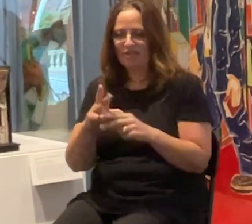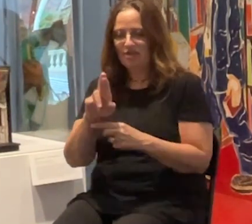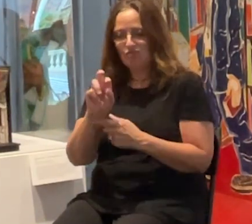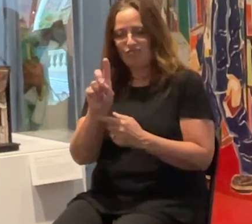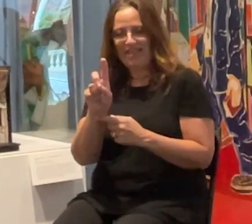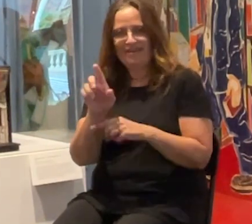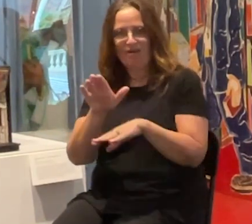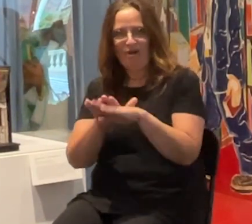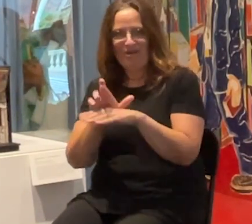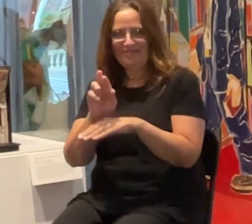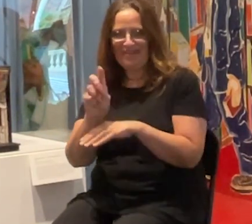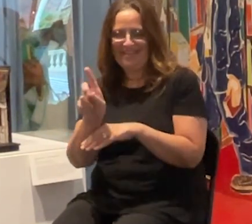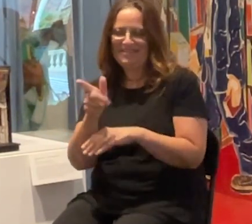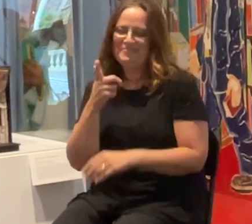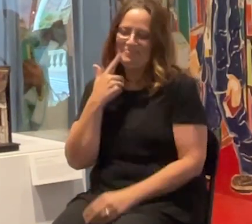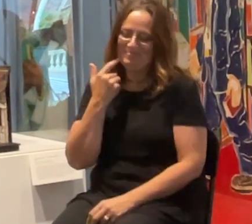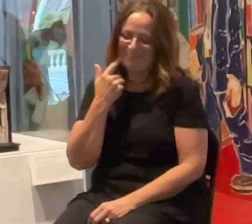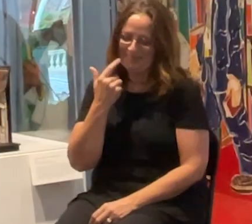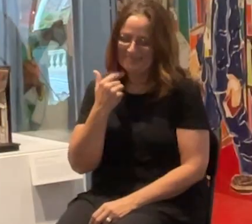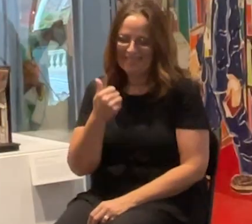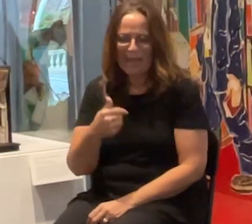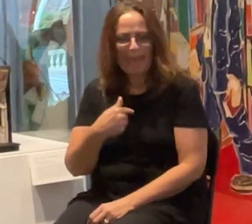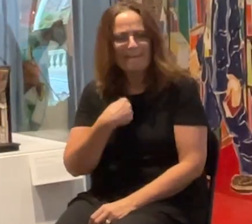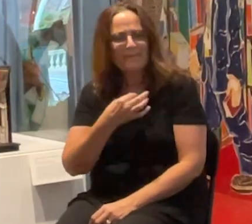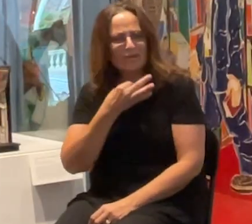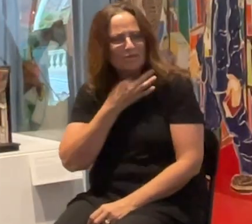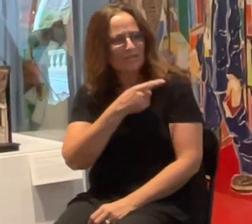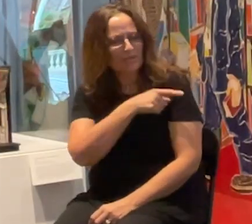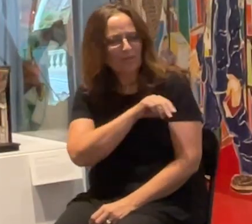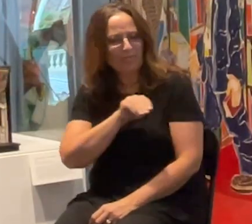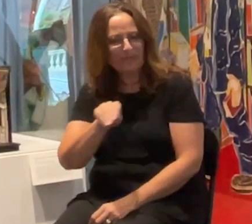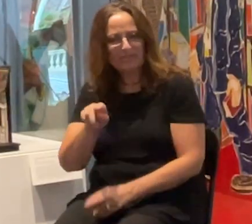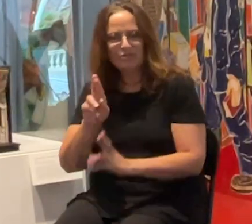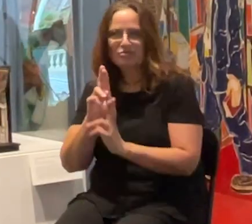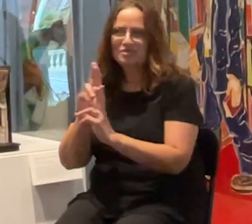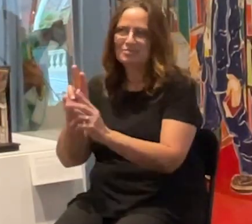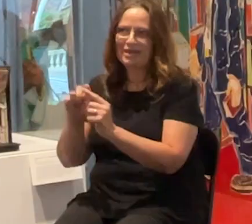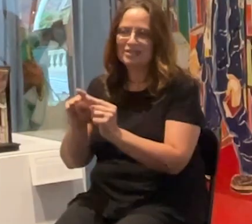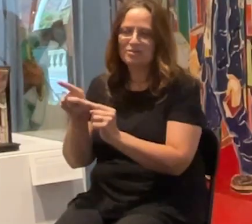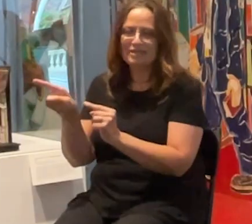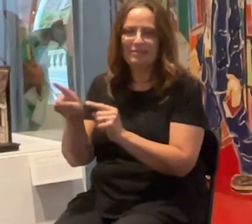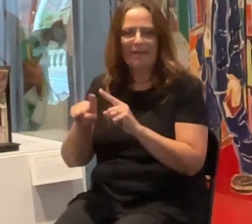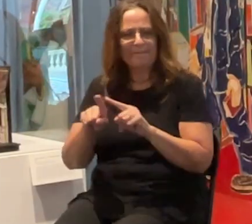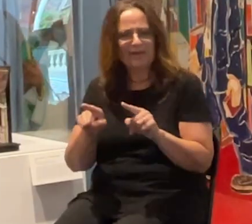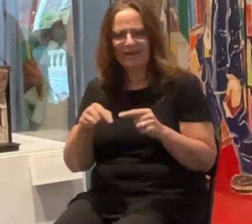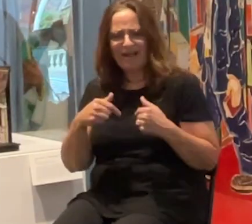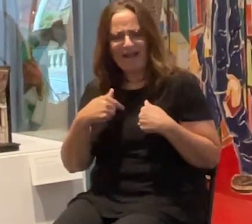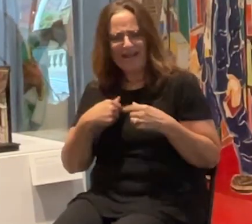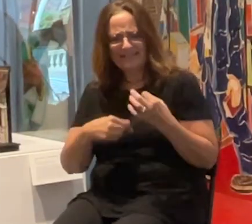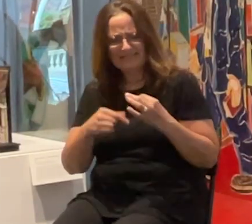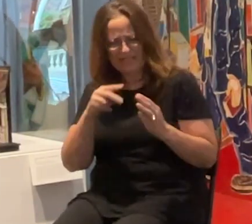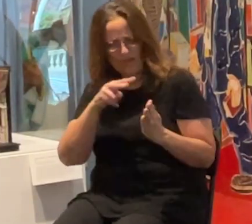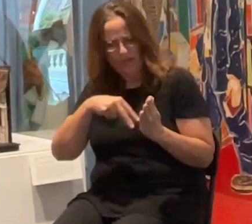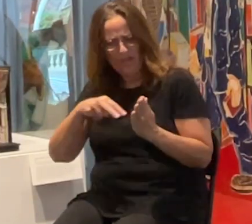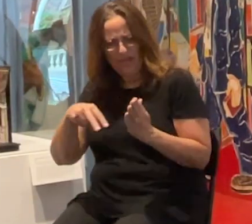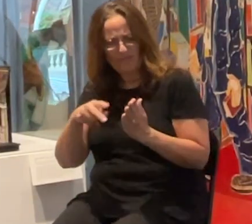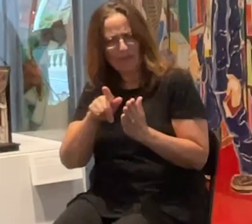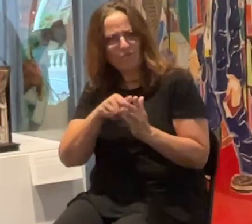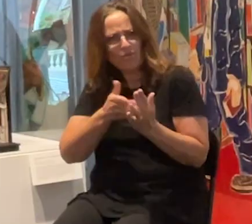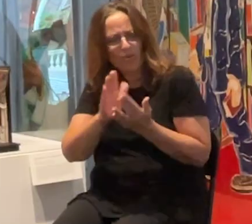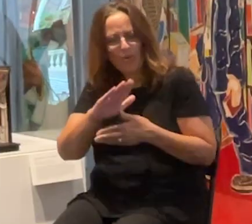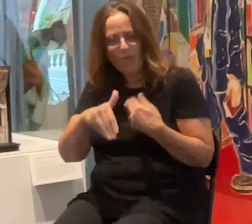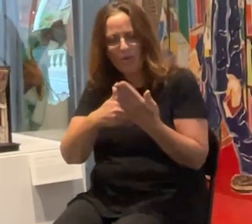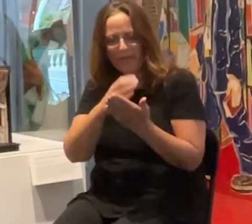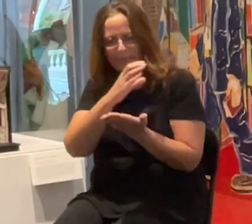and so I was wondering if you put it there as an homage, but then I looked through all the pictures when we deinstalled the bookstore. We